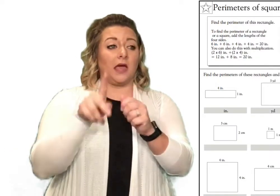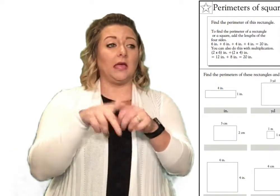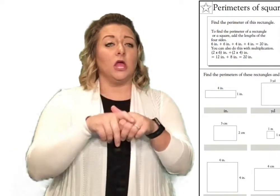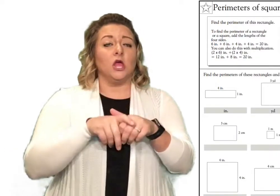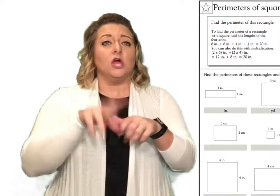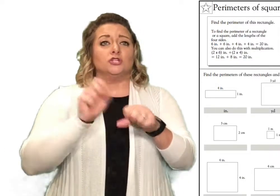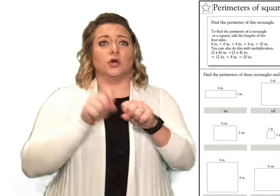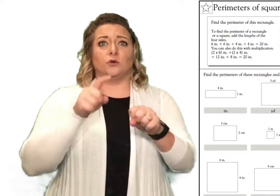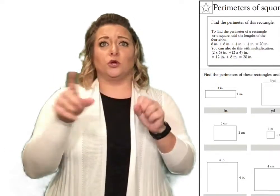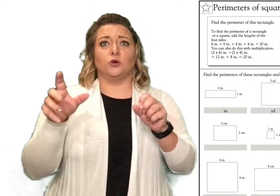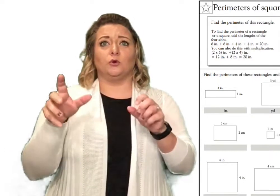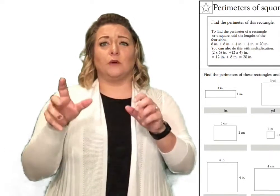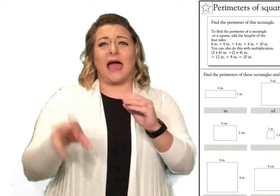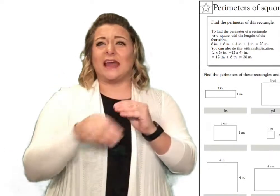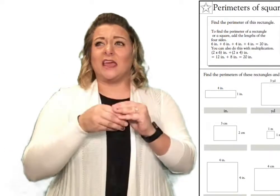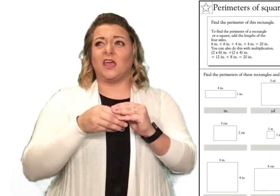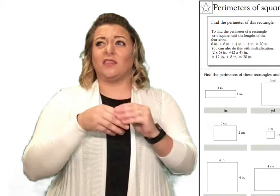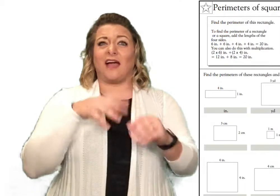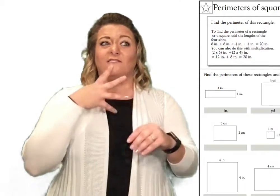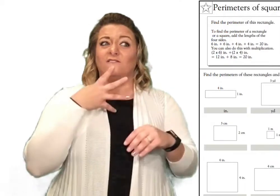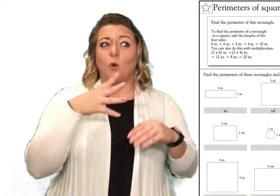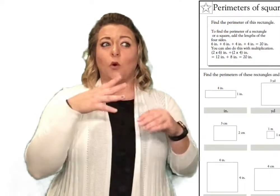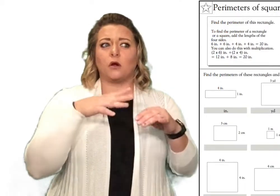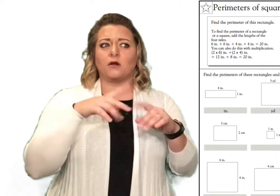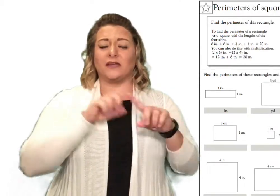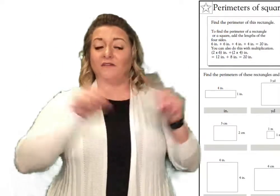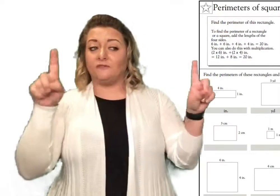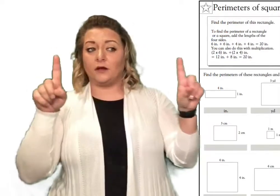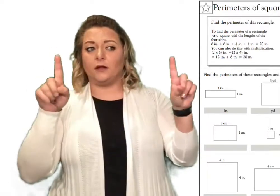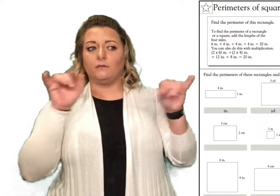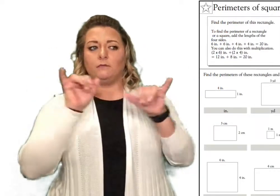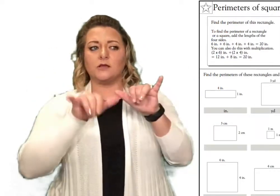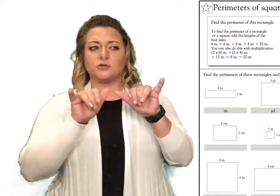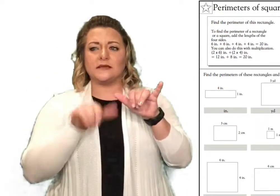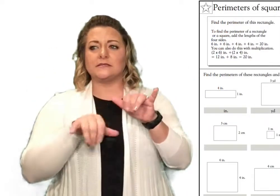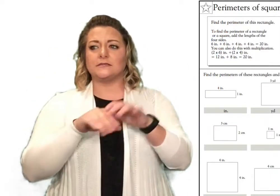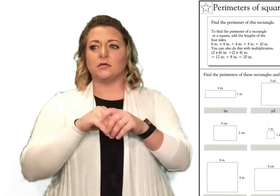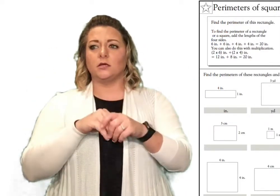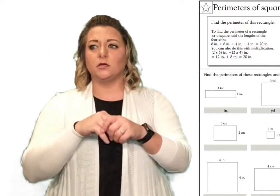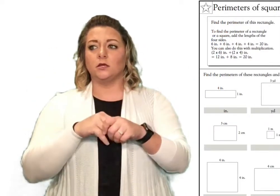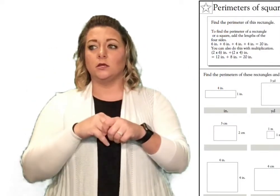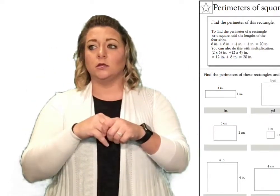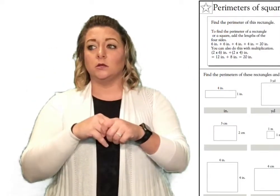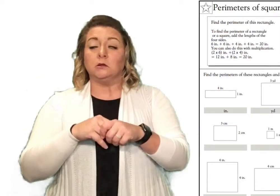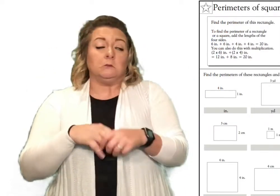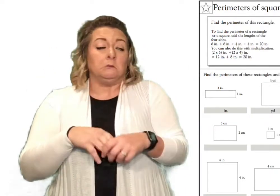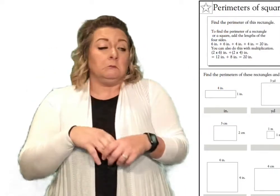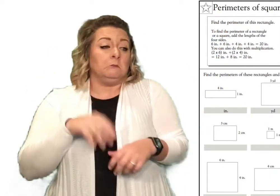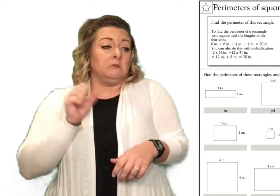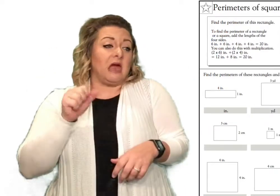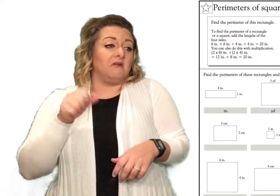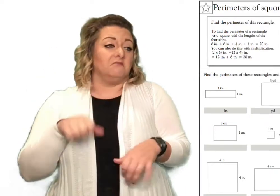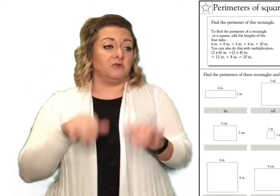Okay, so you added like 4 different measurements? Yeah, you